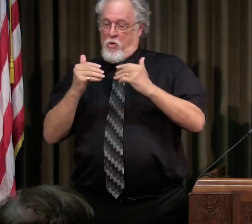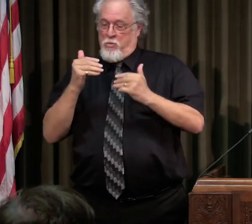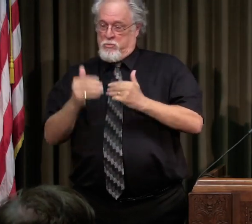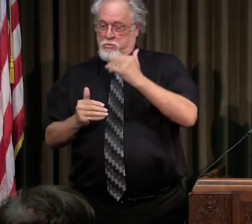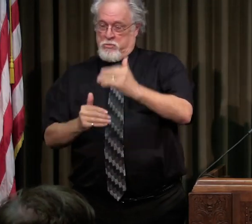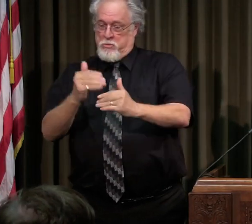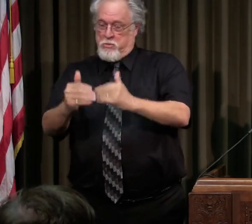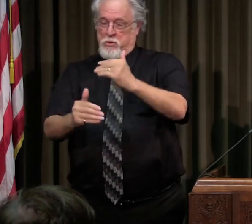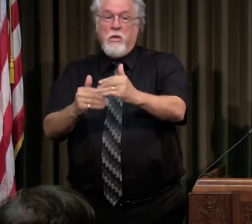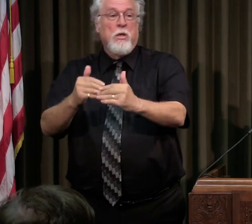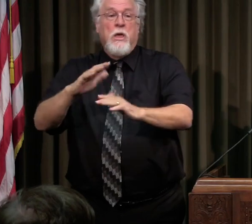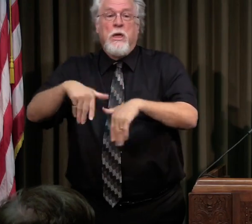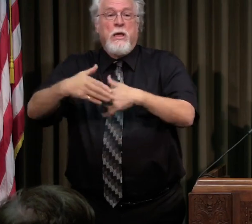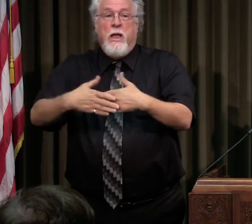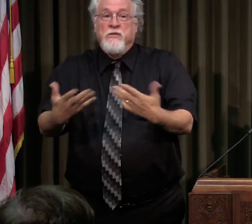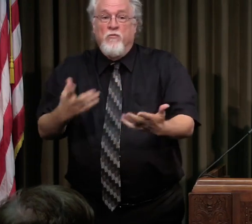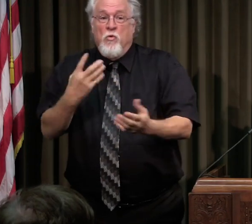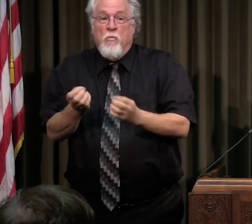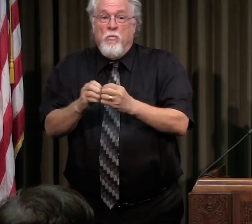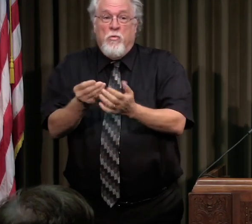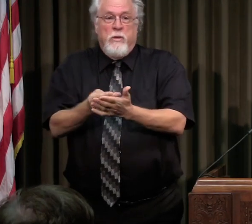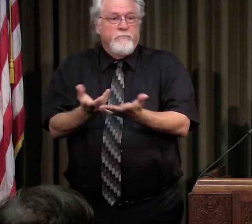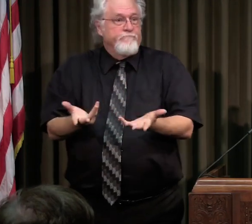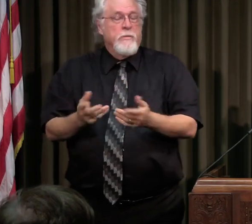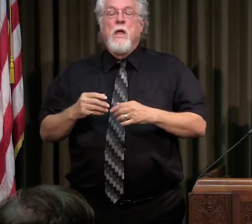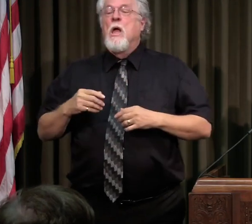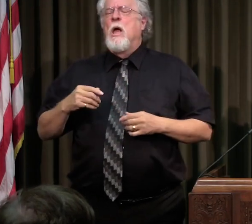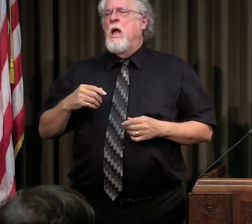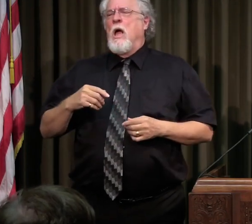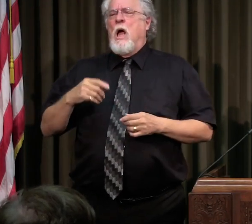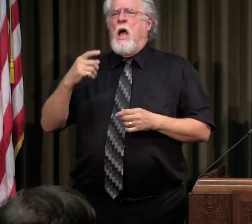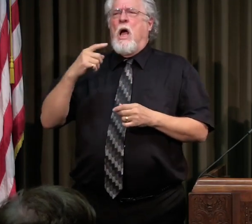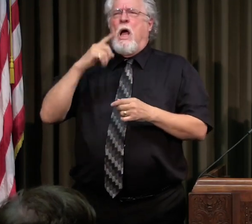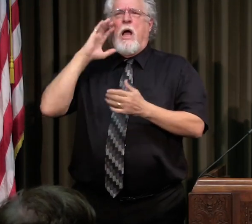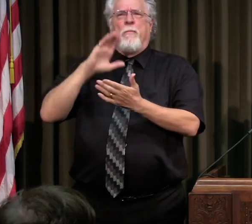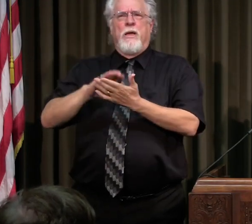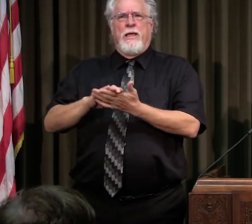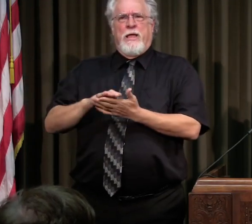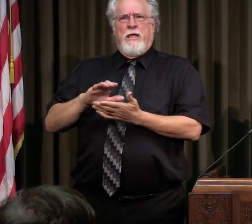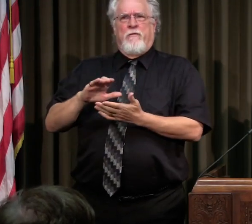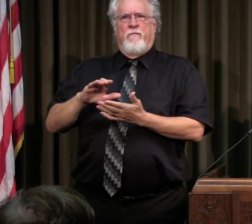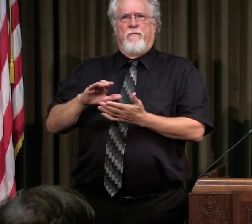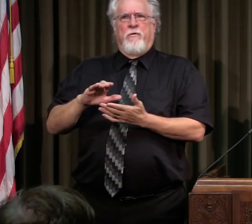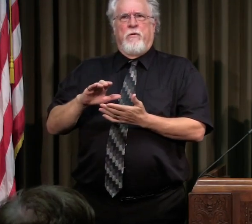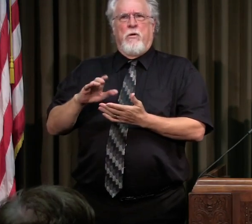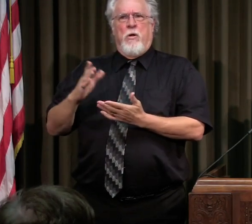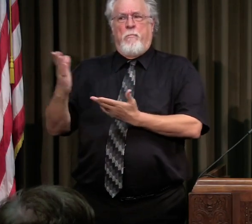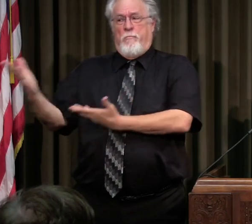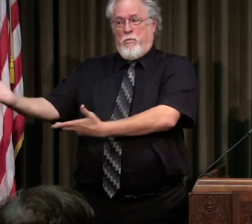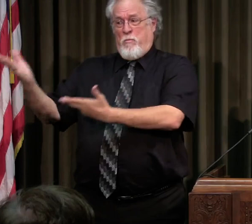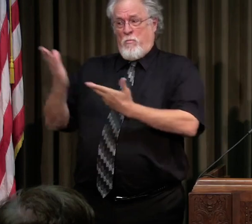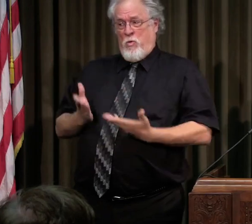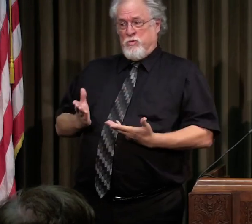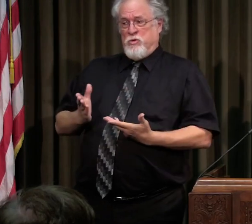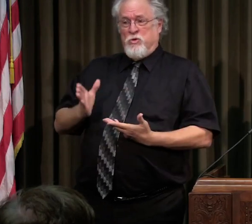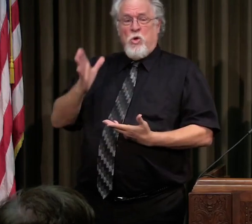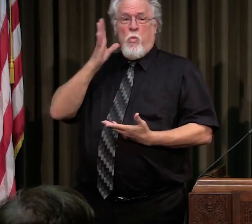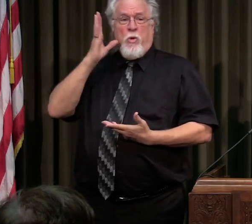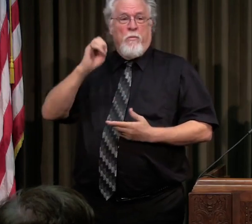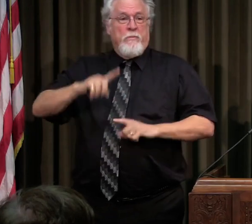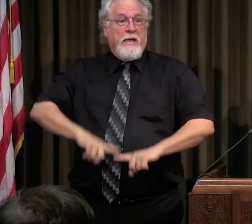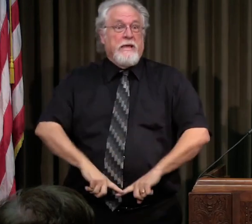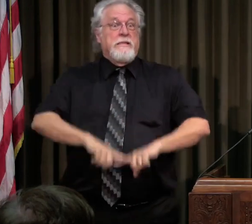do next for additional revenue. I don't believe any of the proposals that we're likely to see come out of the task force will be